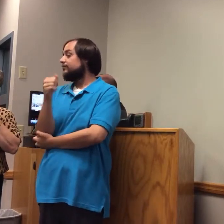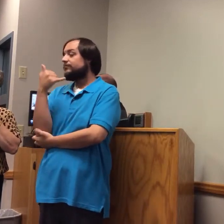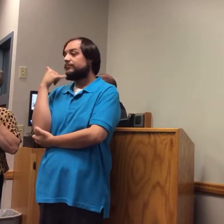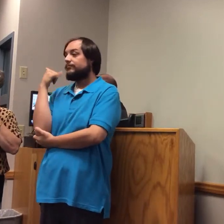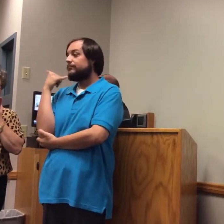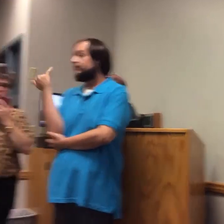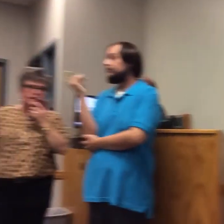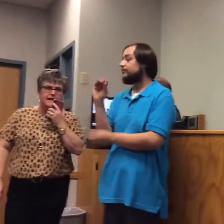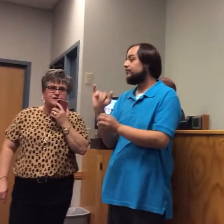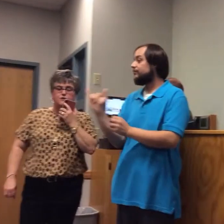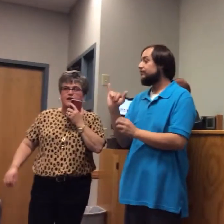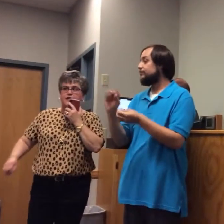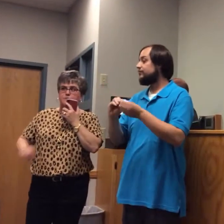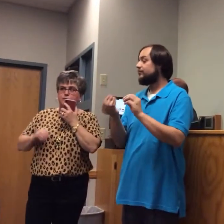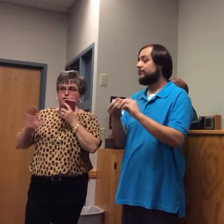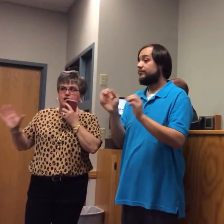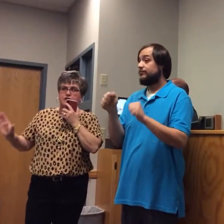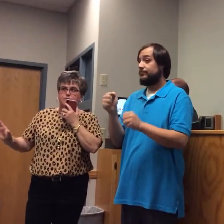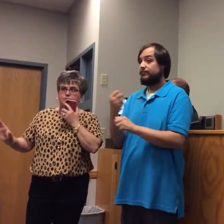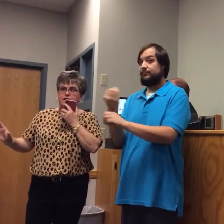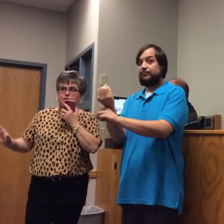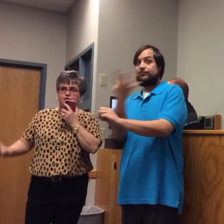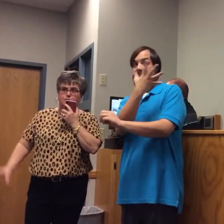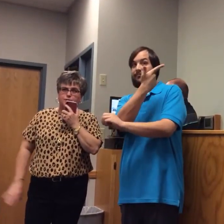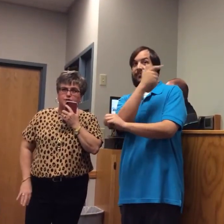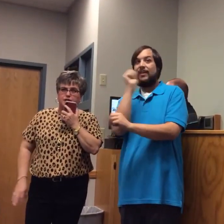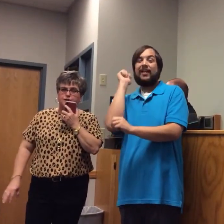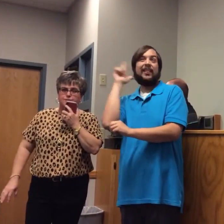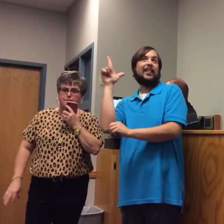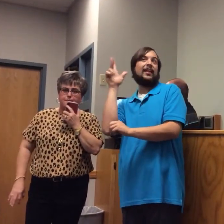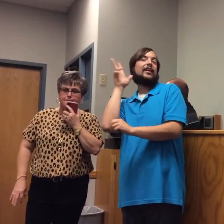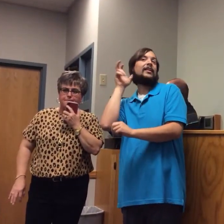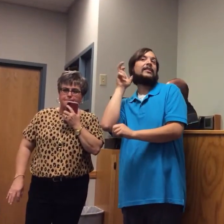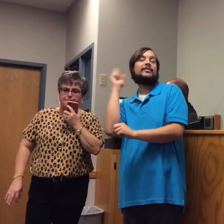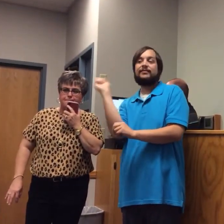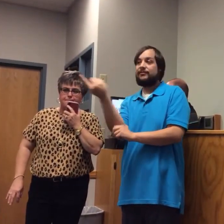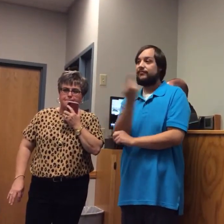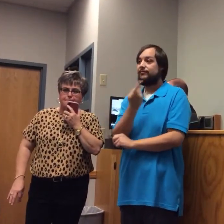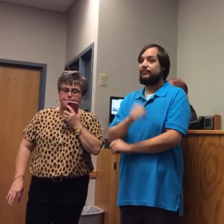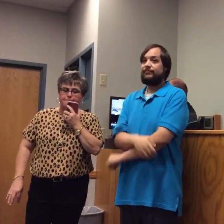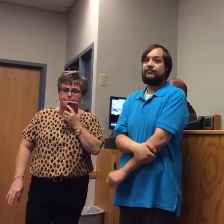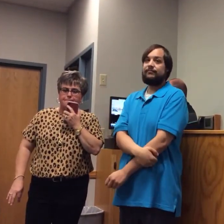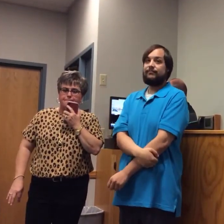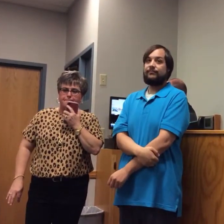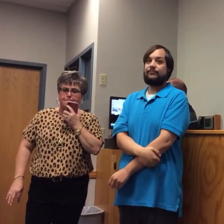this same number and so that it can be projected louder so people can hear?